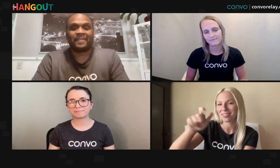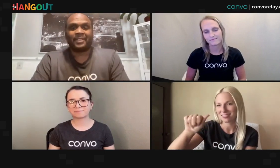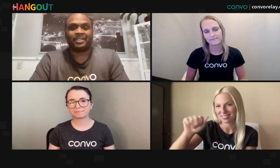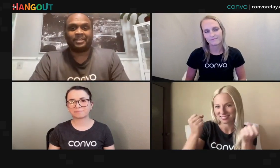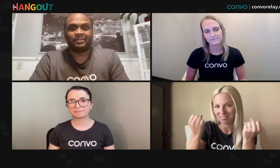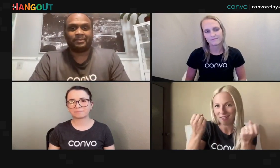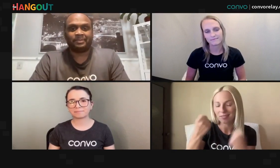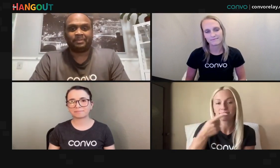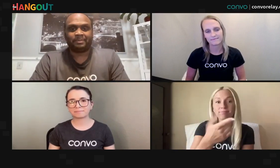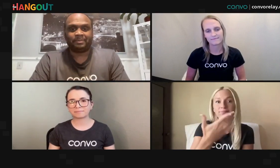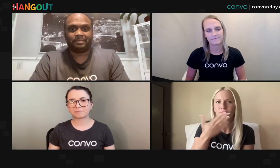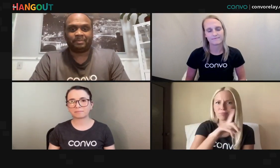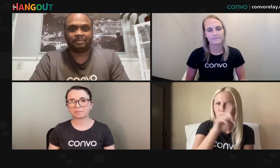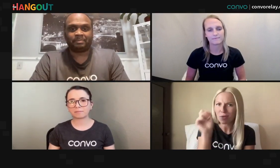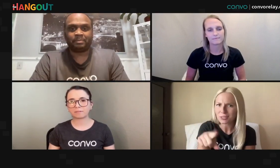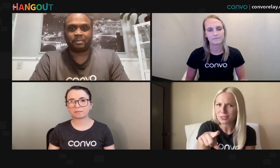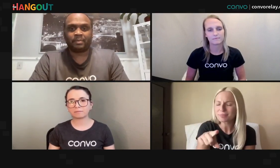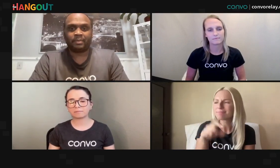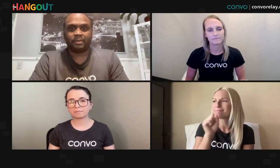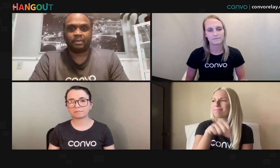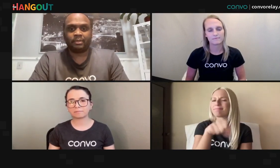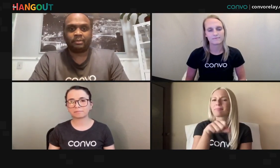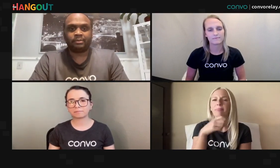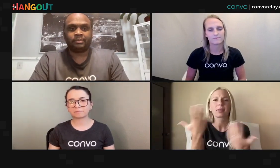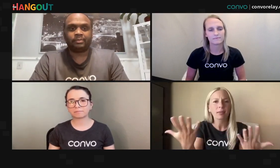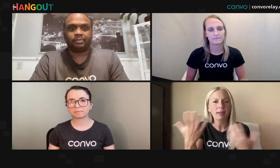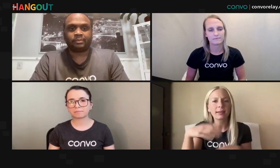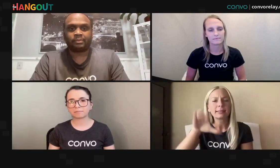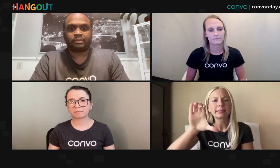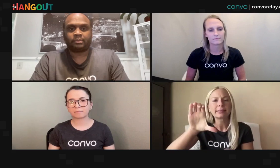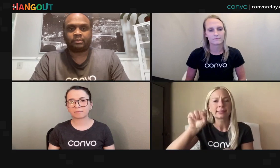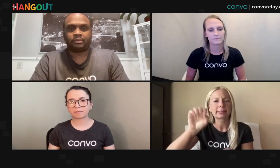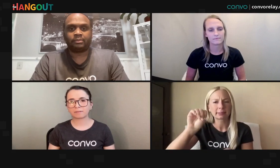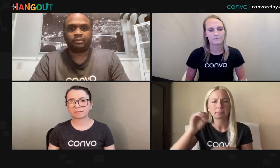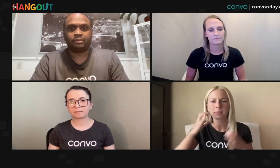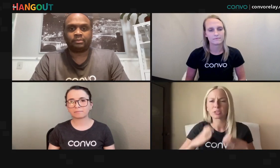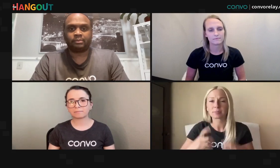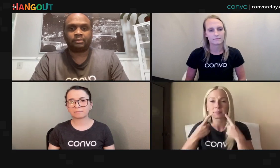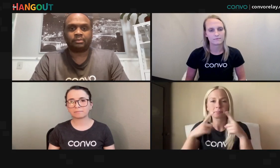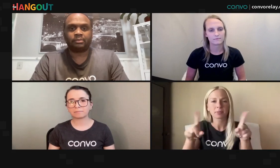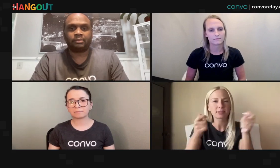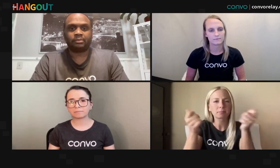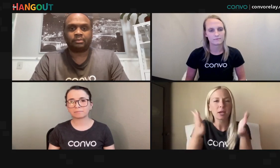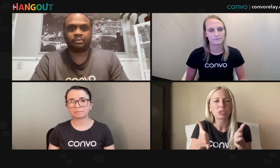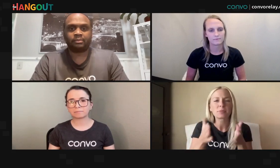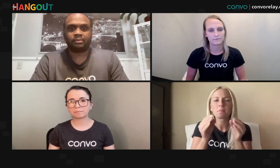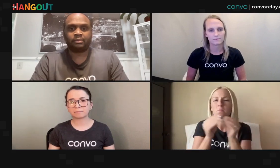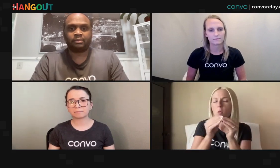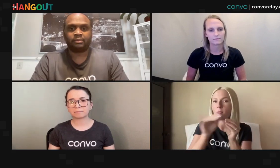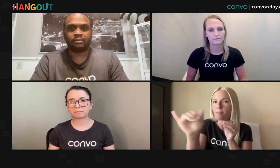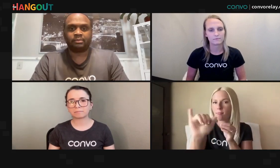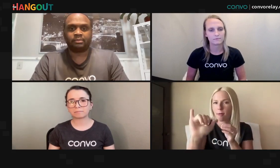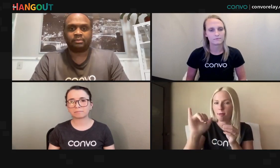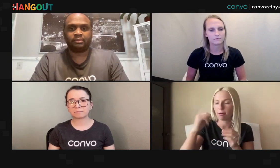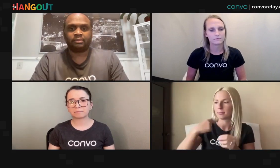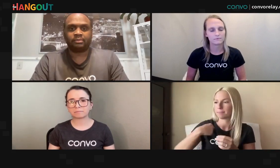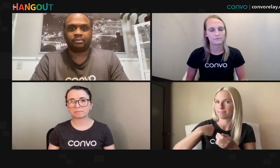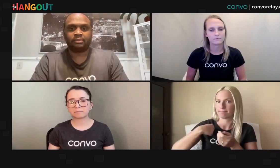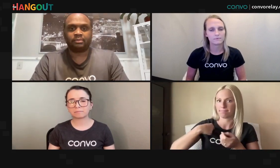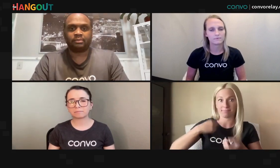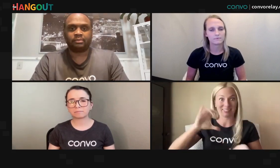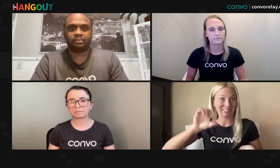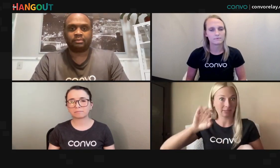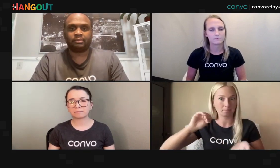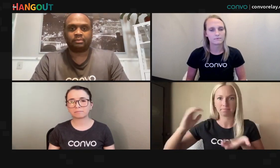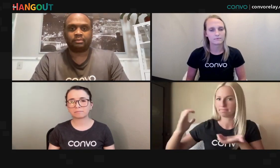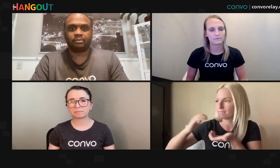that. This is Alexa. That's a really good question. So, a customer success